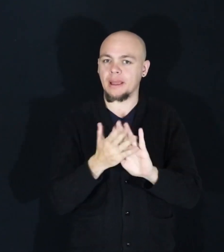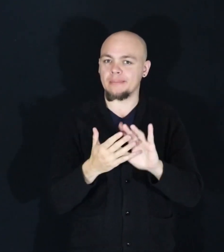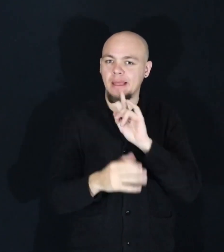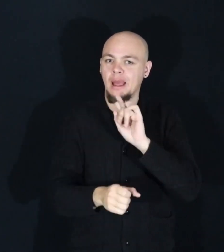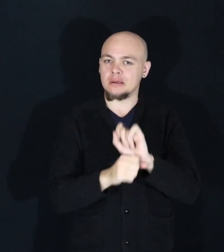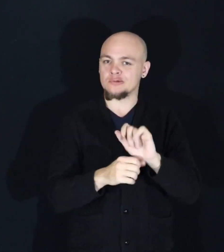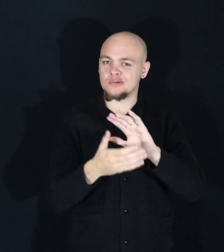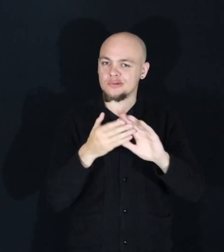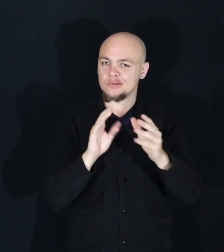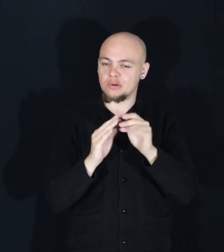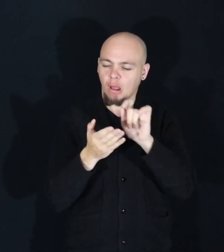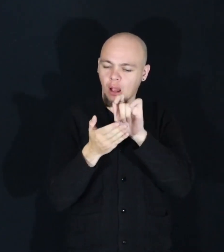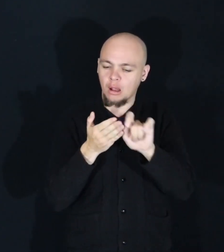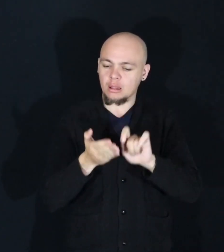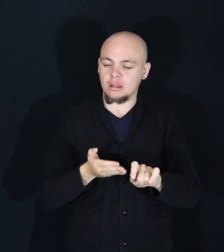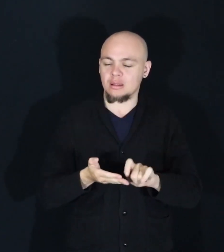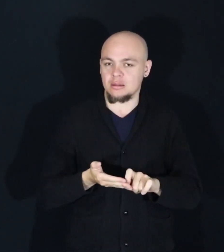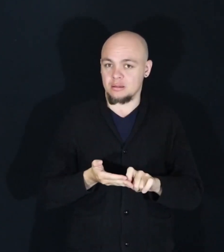storylines.